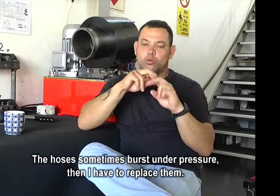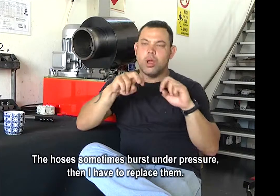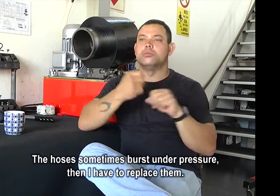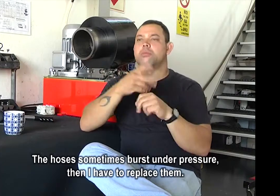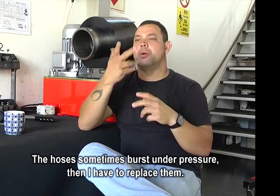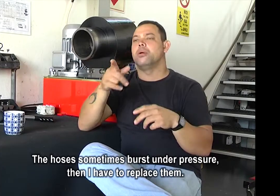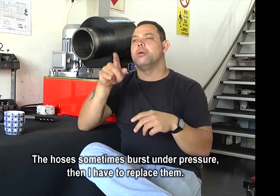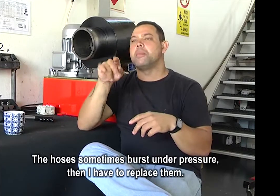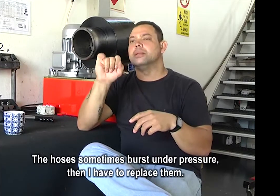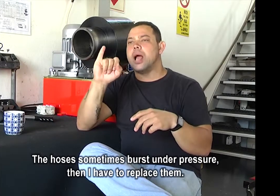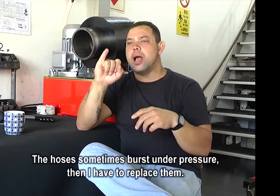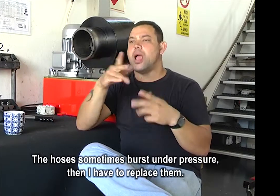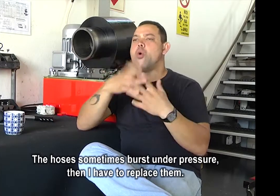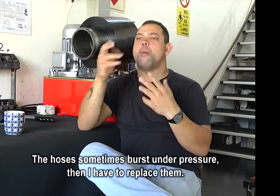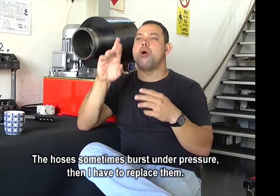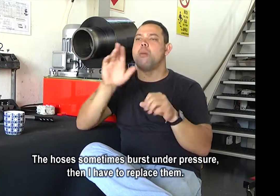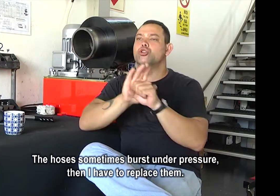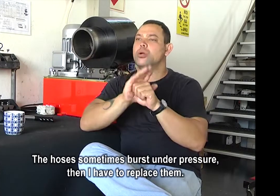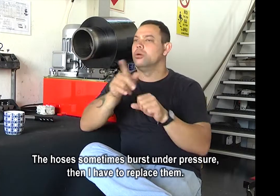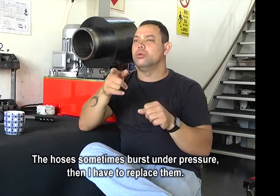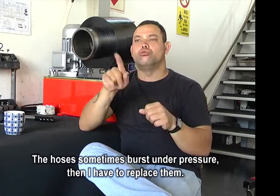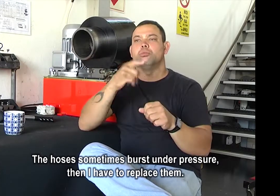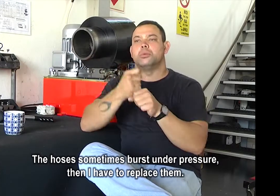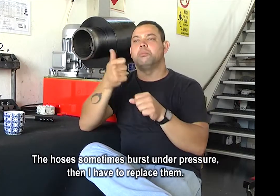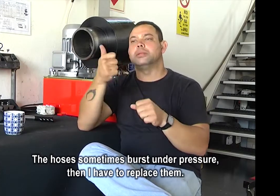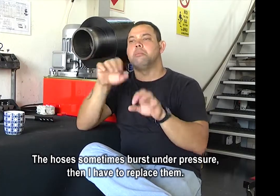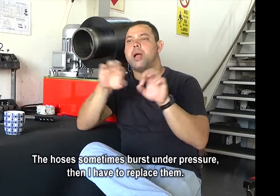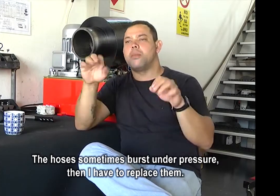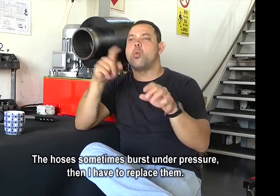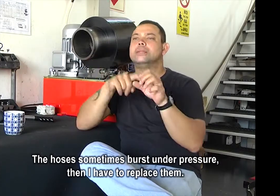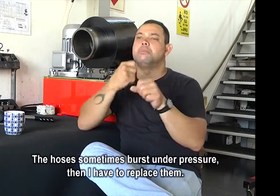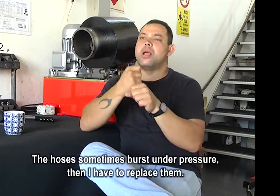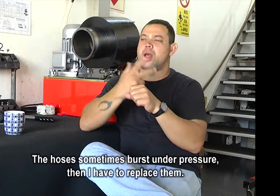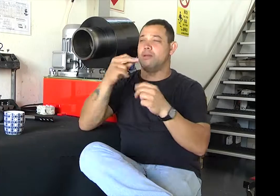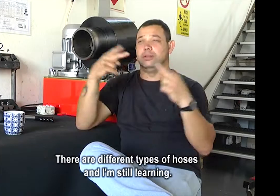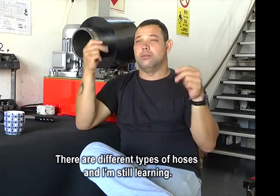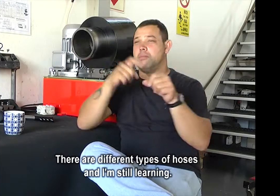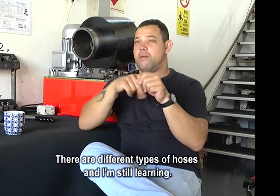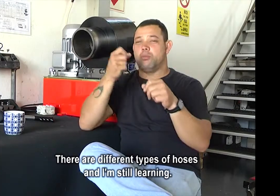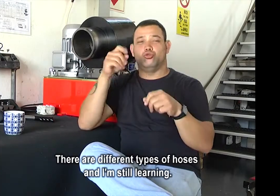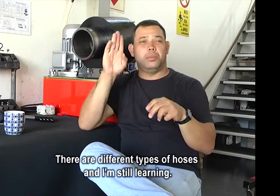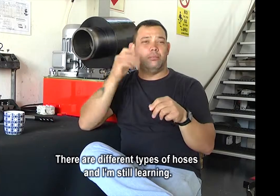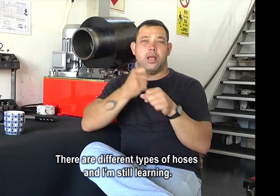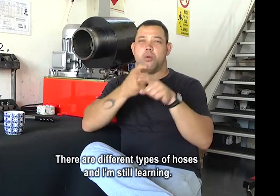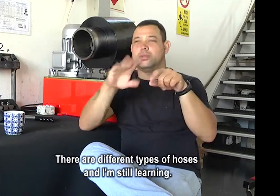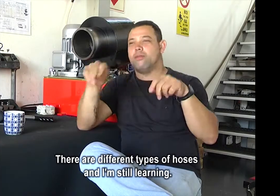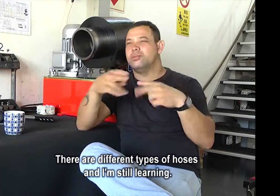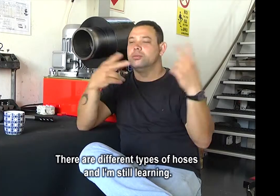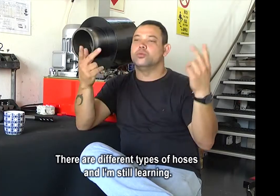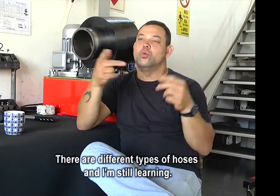hoses sometimes burst under pressure, then I have to replace them. There are different types of hoses, and I'm